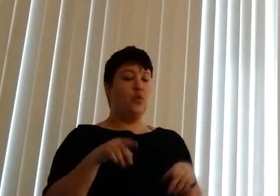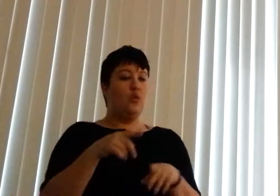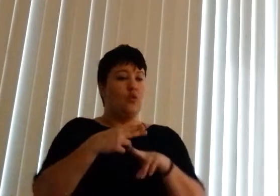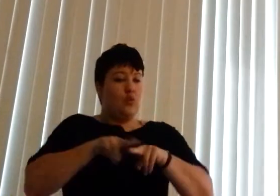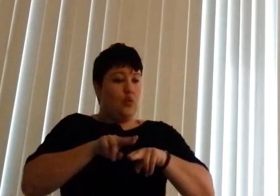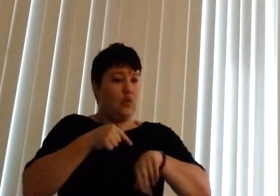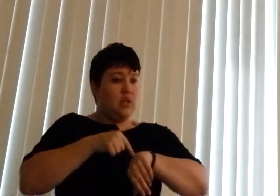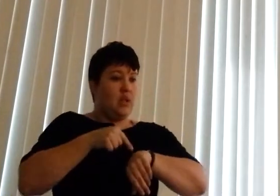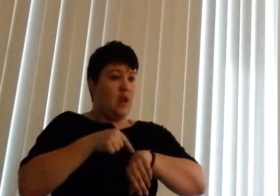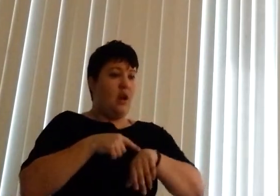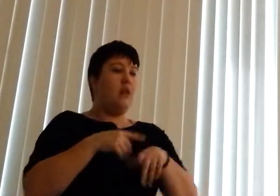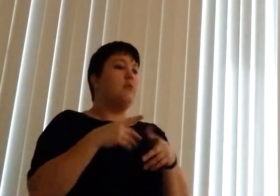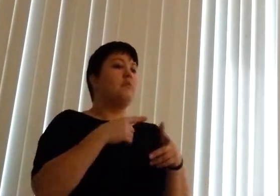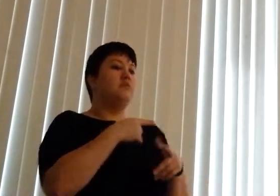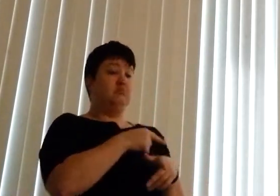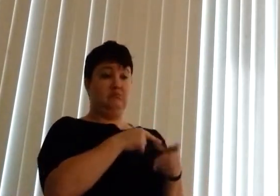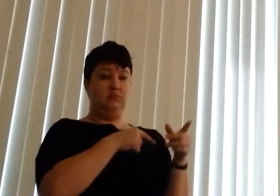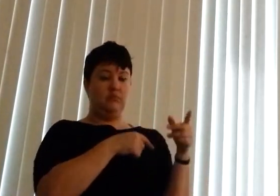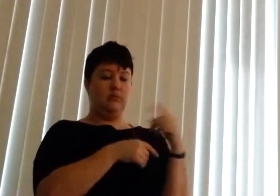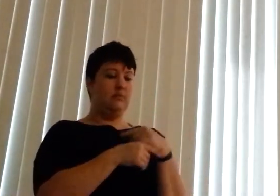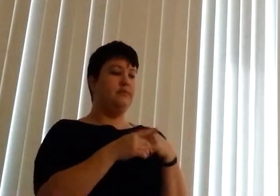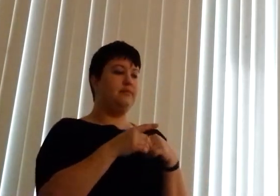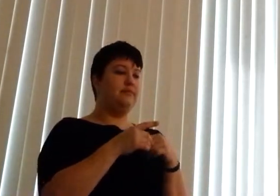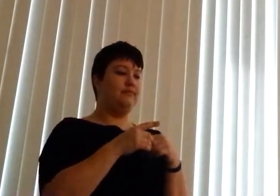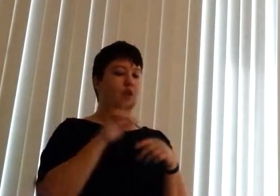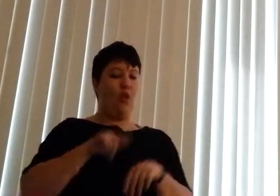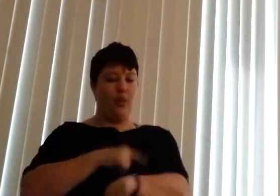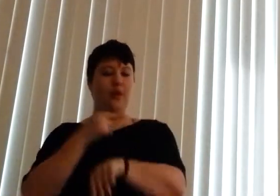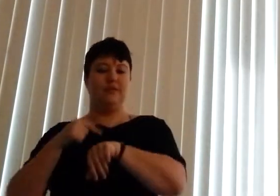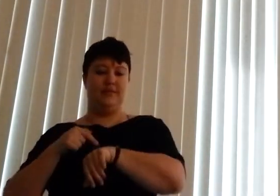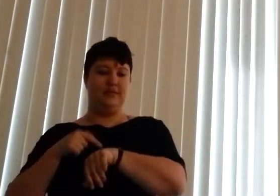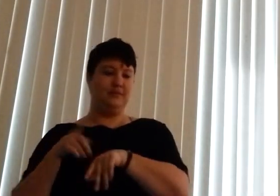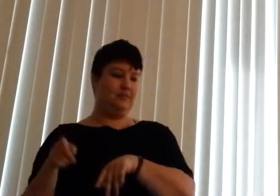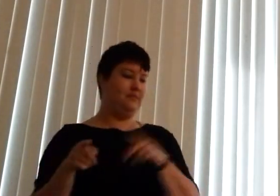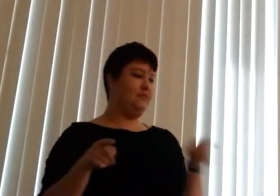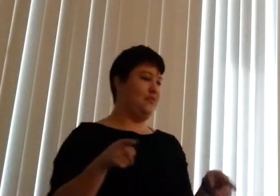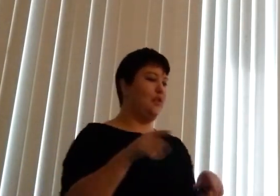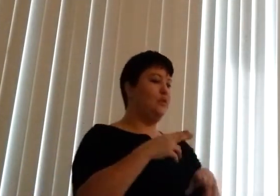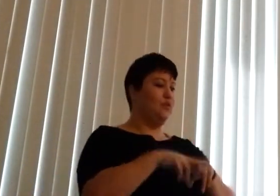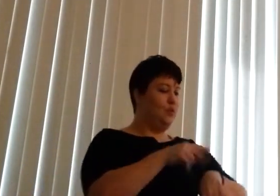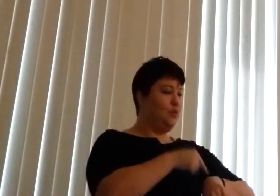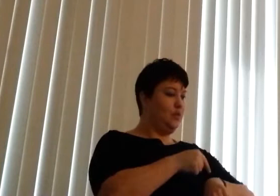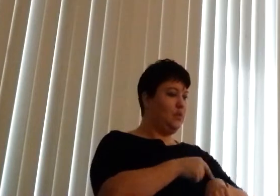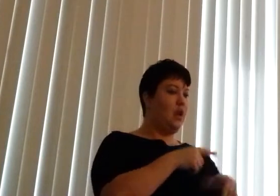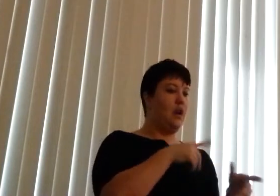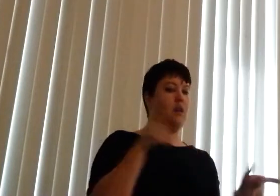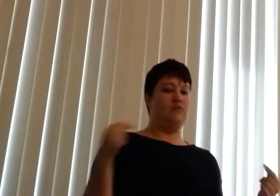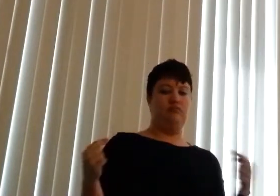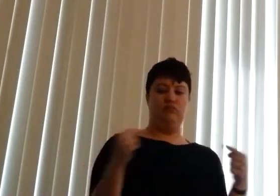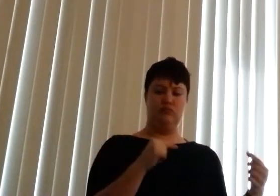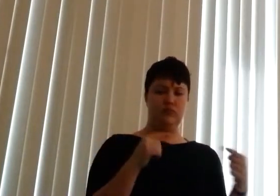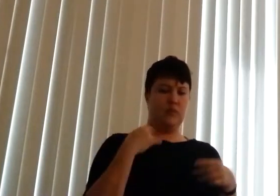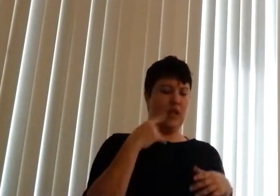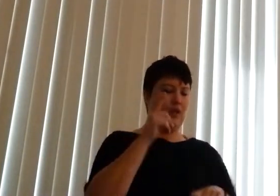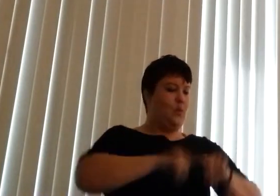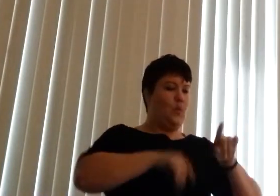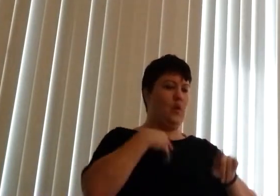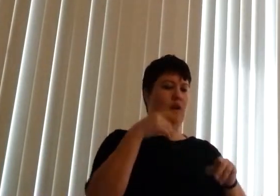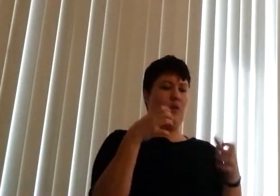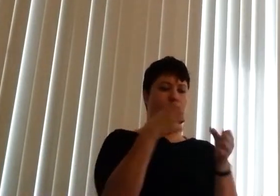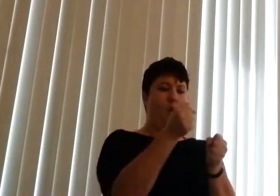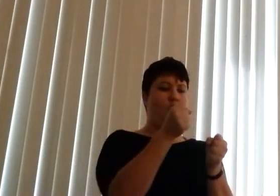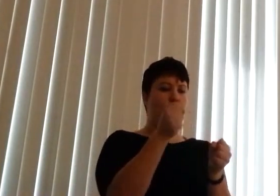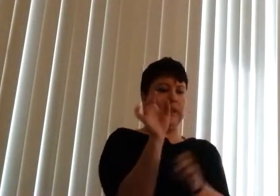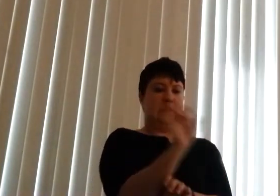and concern for both as a result of holding someone's synchronic properties against him.